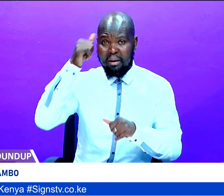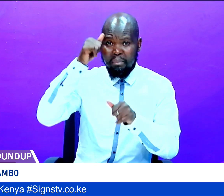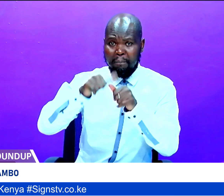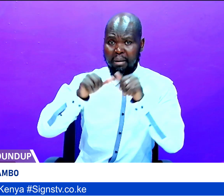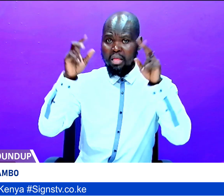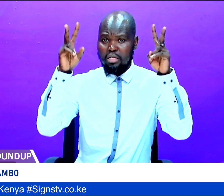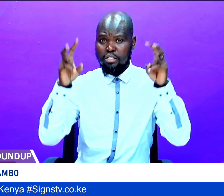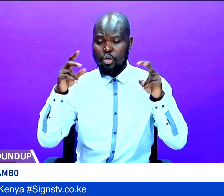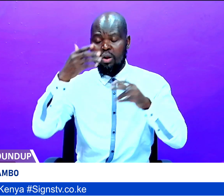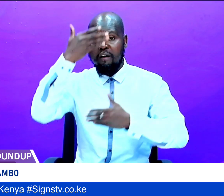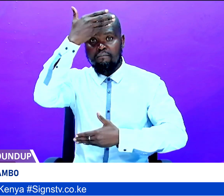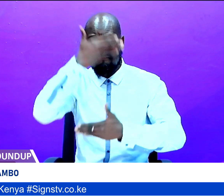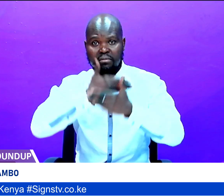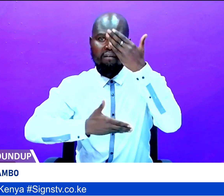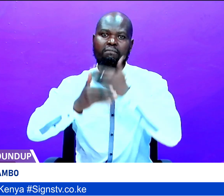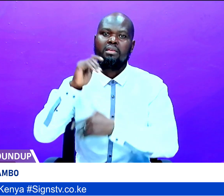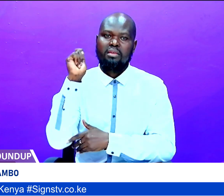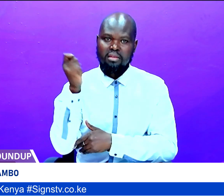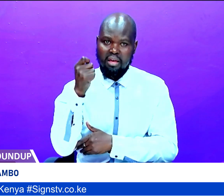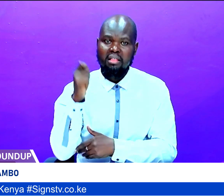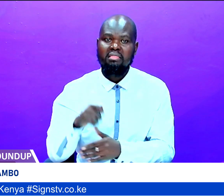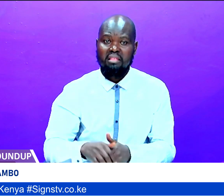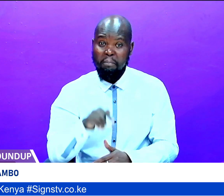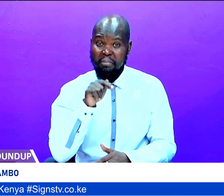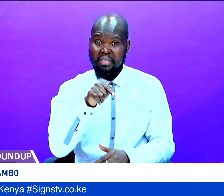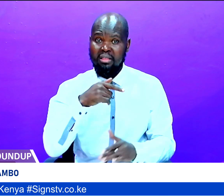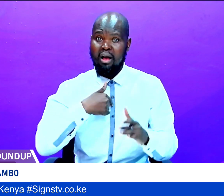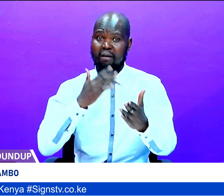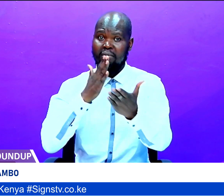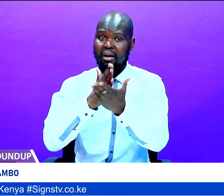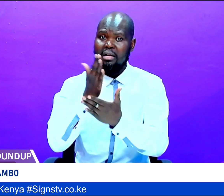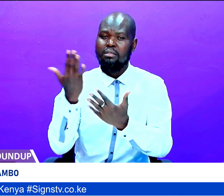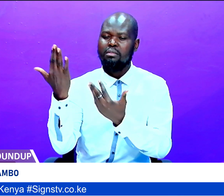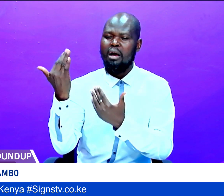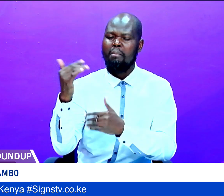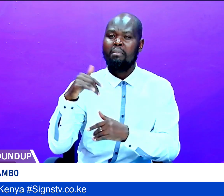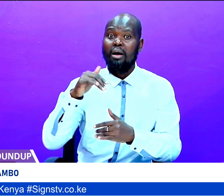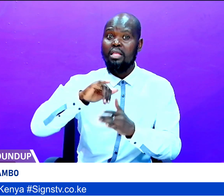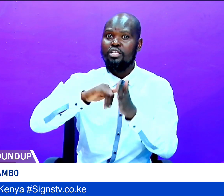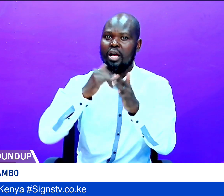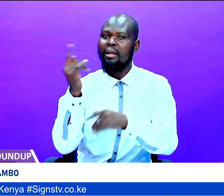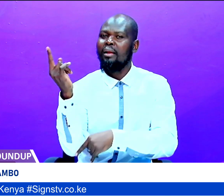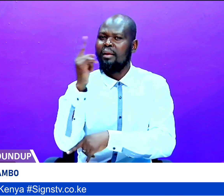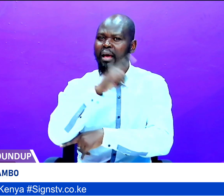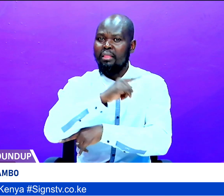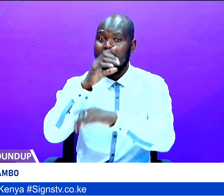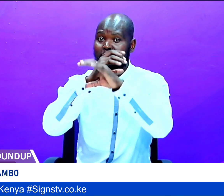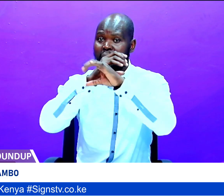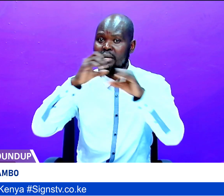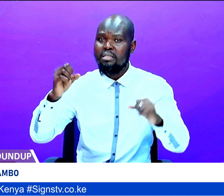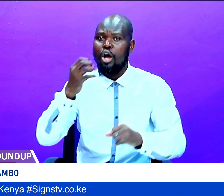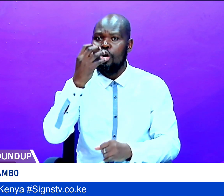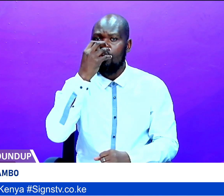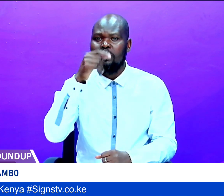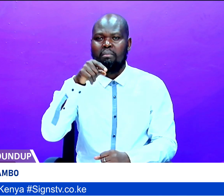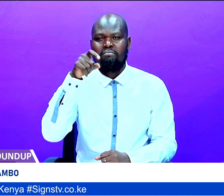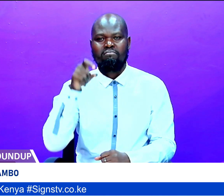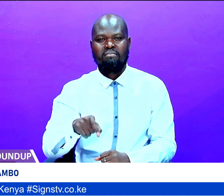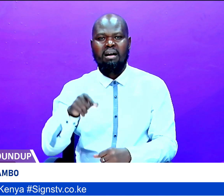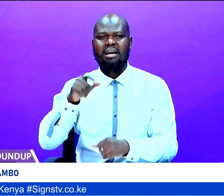and unable to provide concrete remedies to the issues facing Kenyans. The